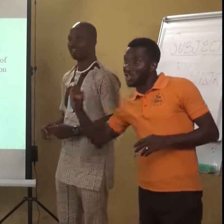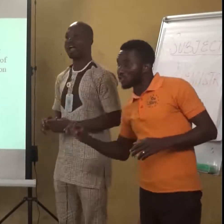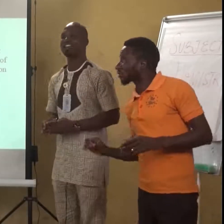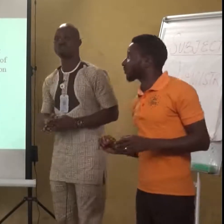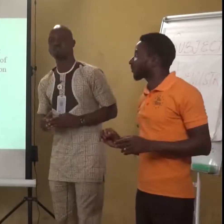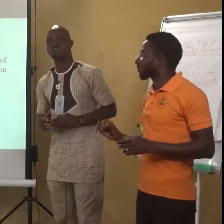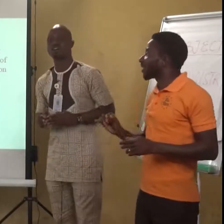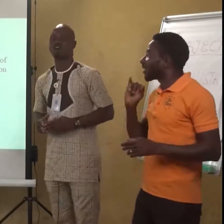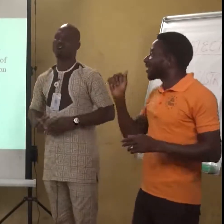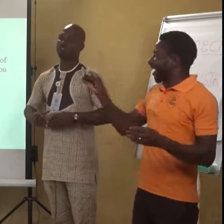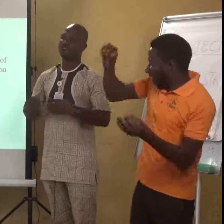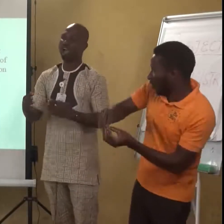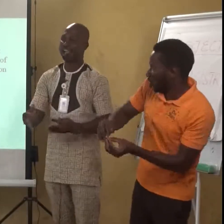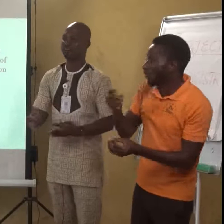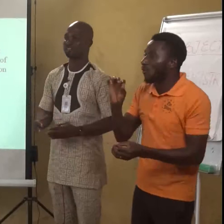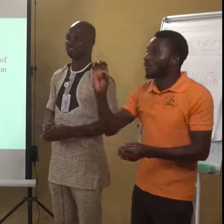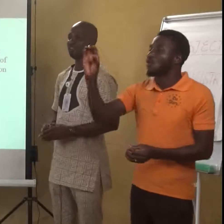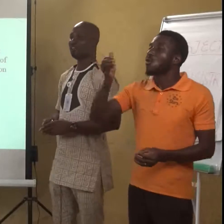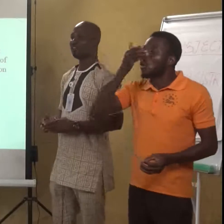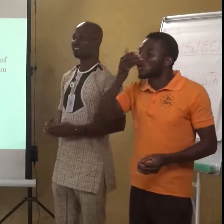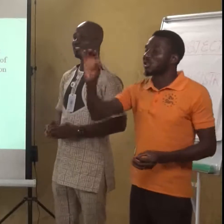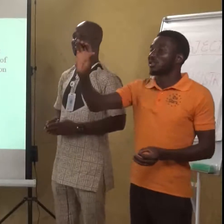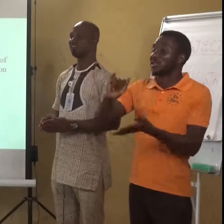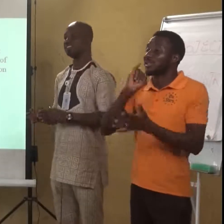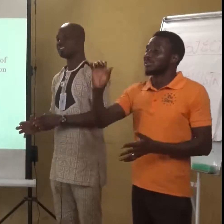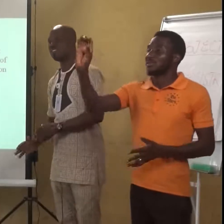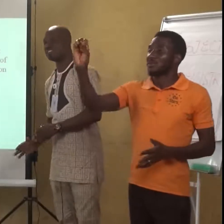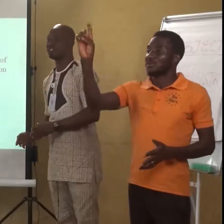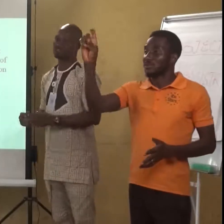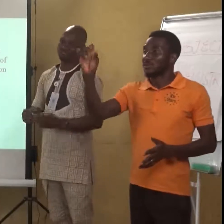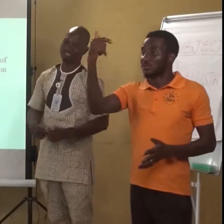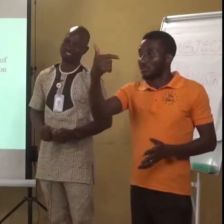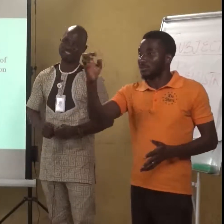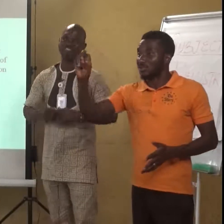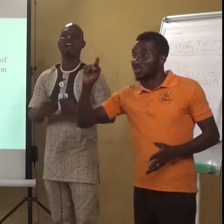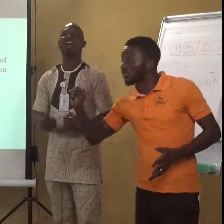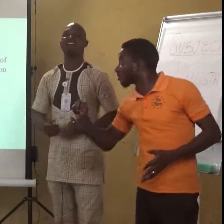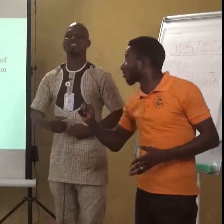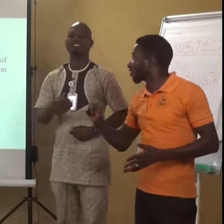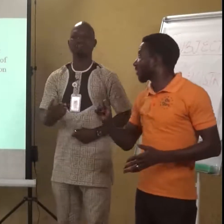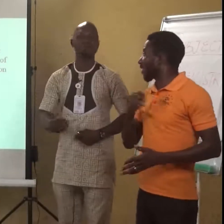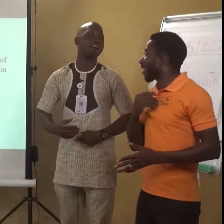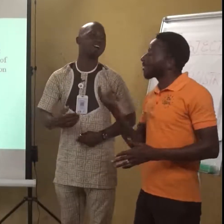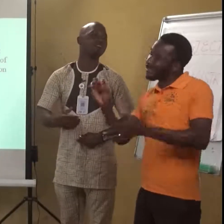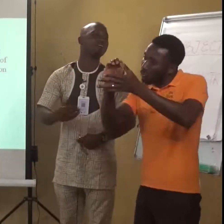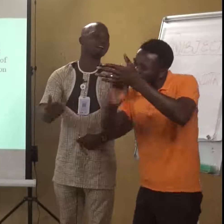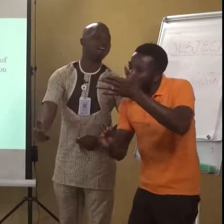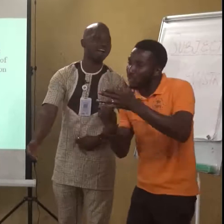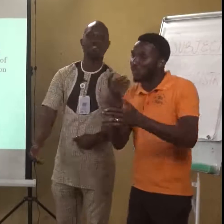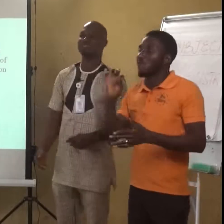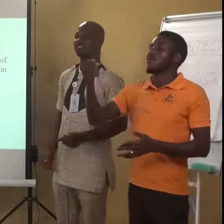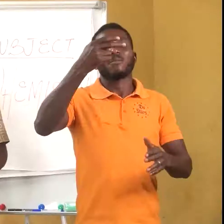oxygen and the removal of hydrogen. Oxidation is the addition of oxygen and removal